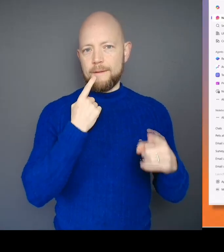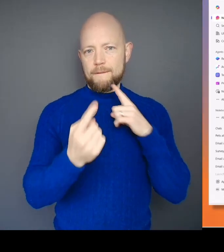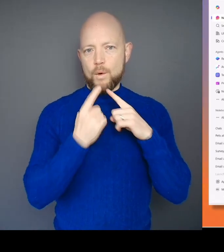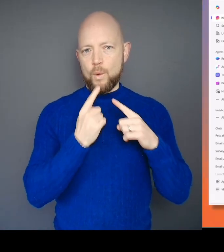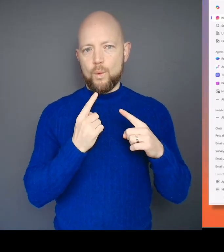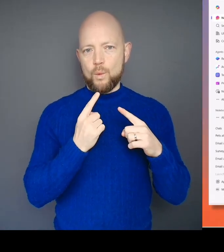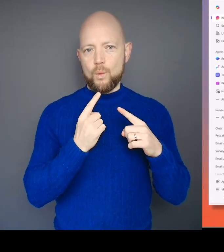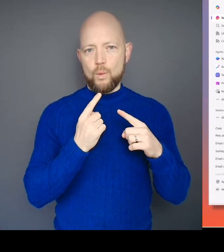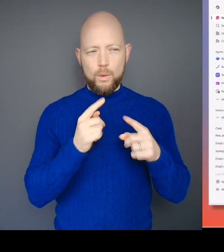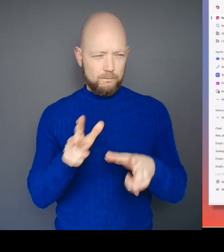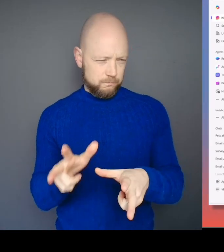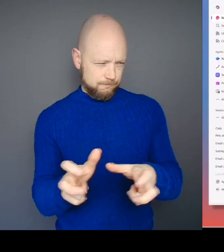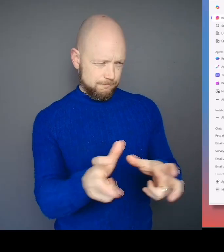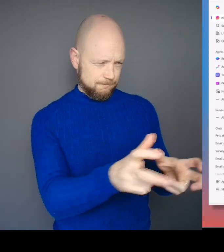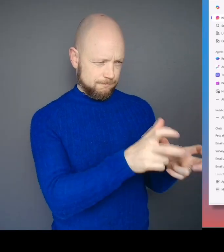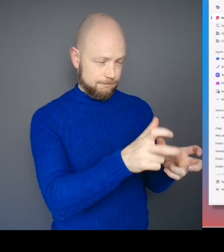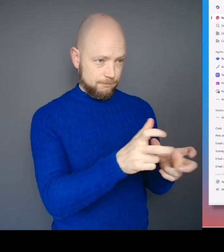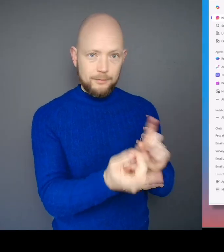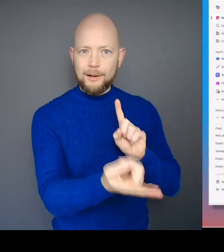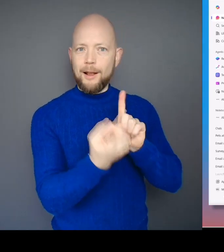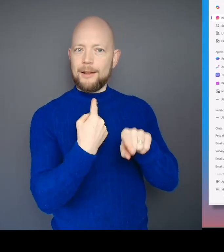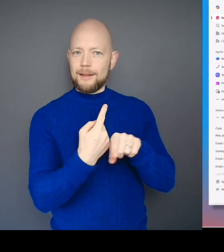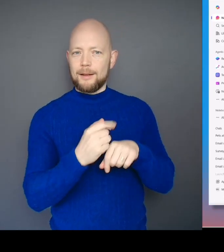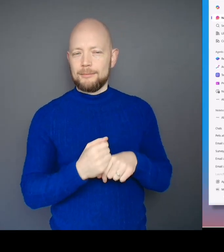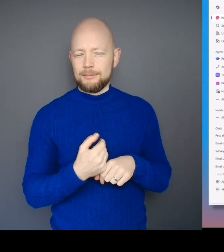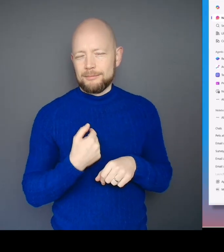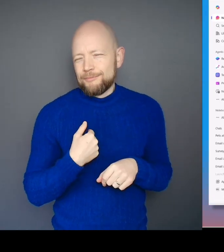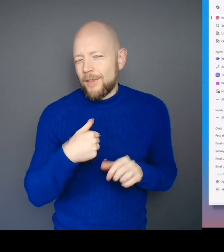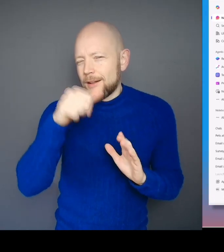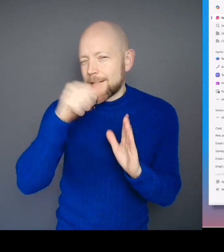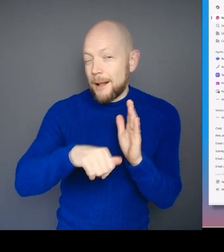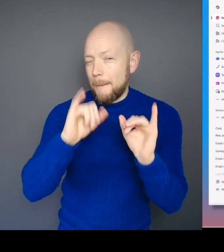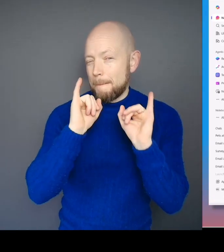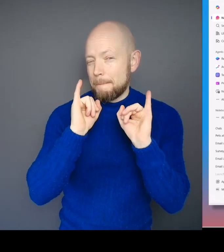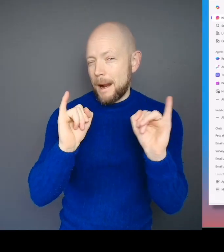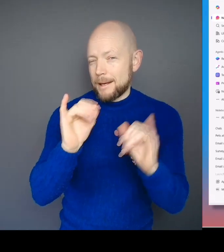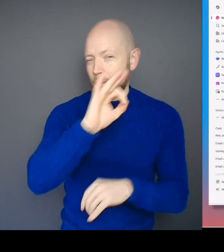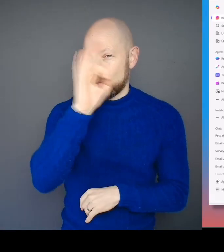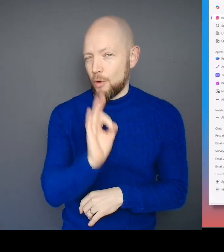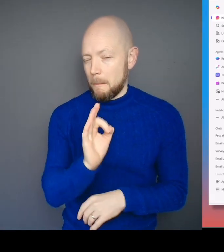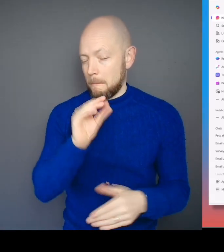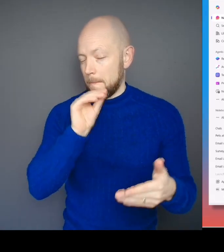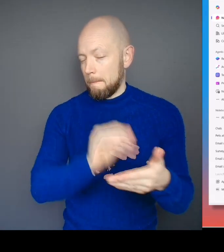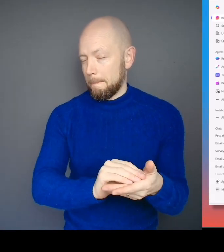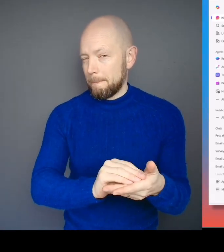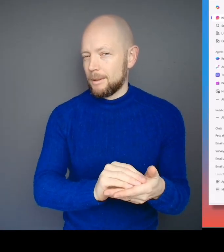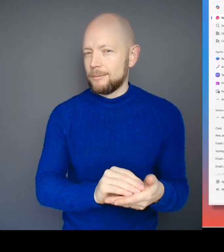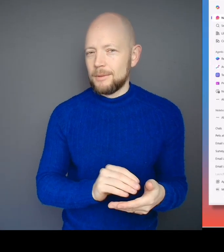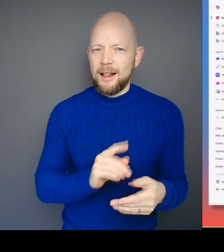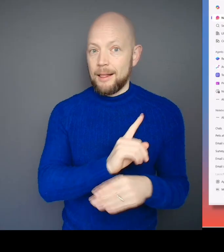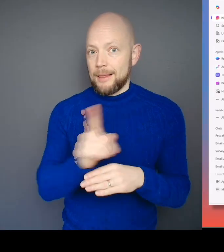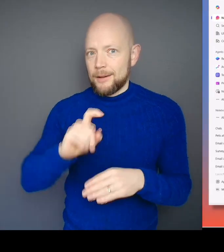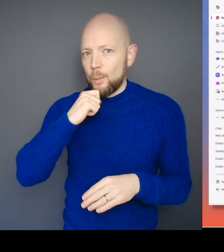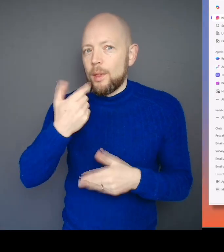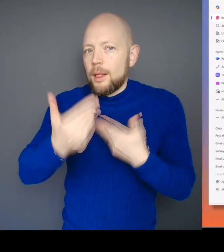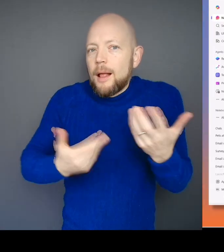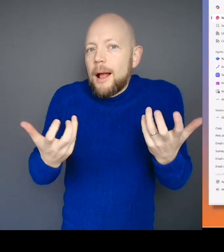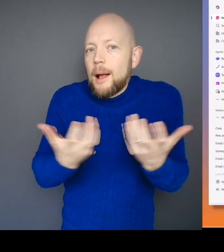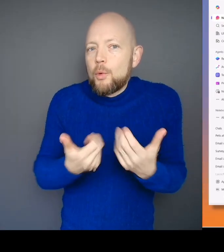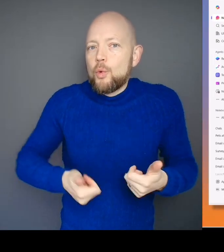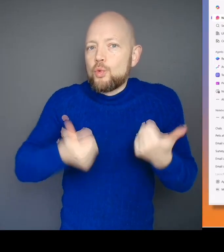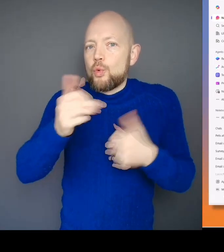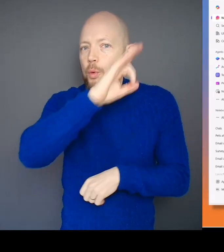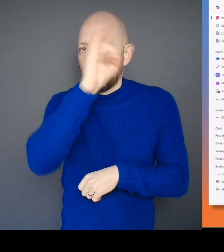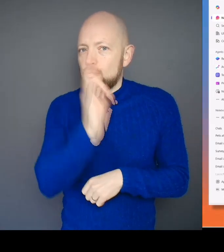at work as a logged in user. I'm going to start here with a very bad prompt. I'm going to come back and talk to you about good prompting, but I just want you to understand